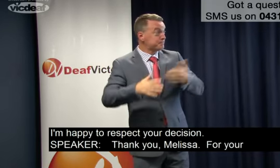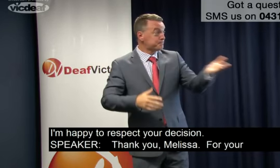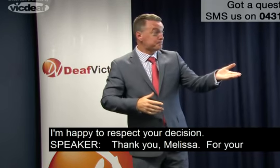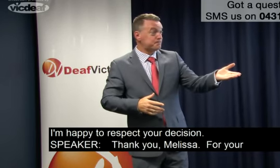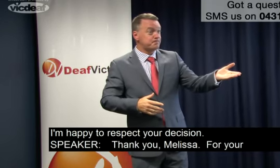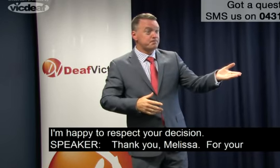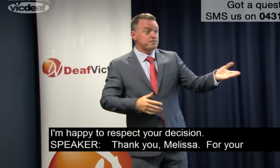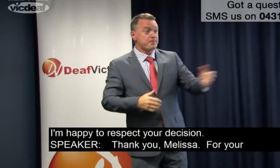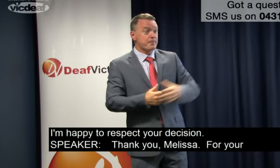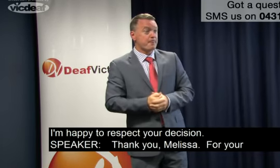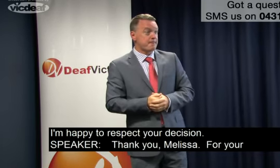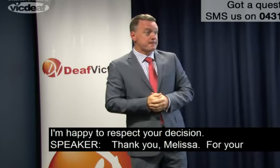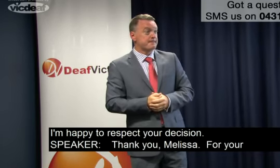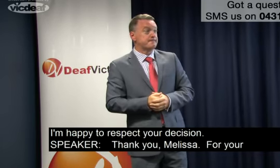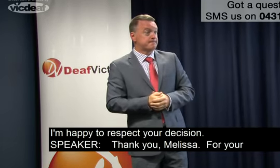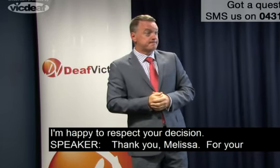We have another question from online.